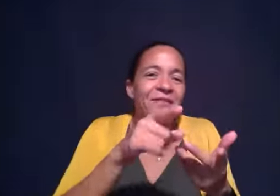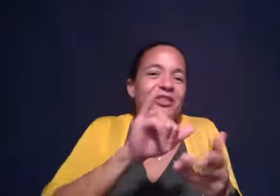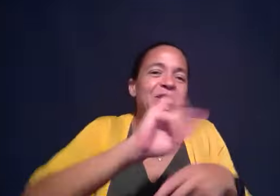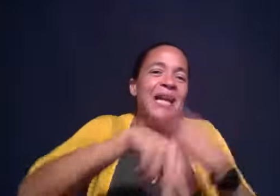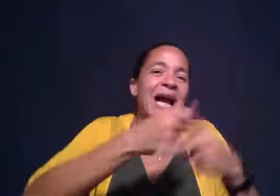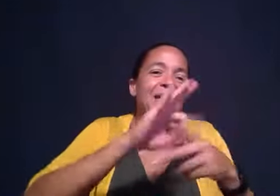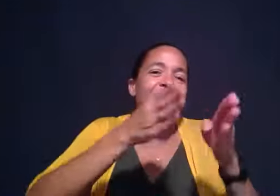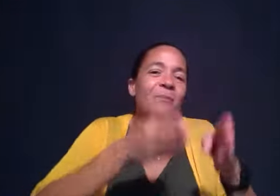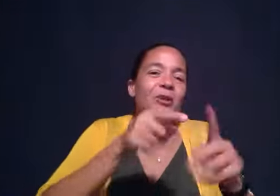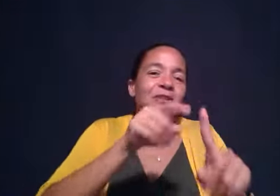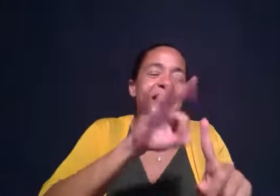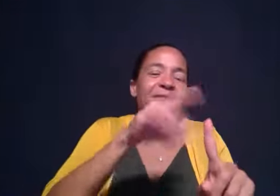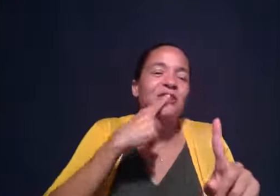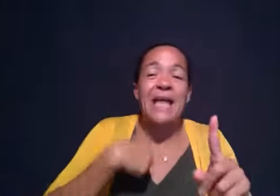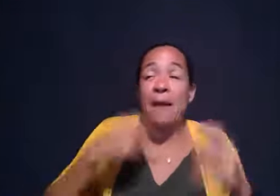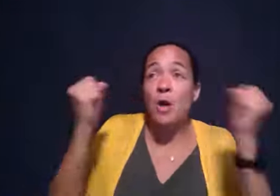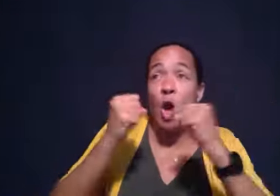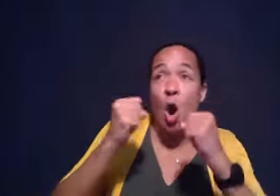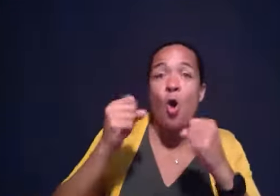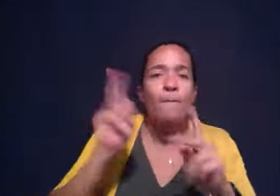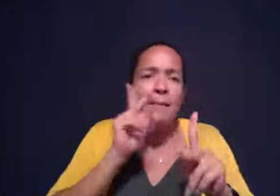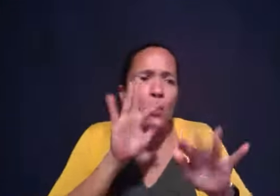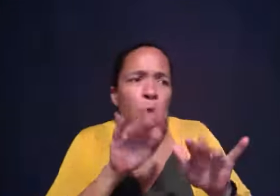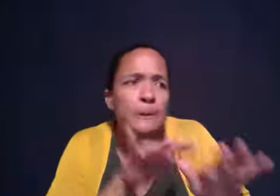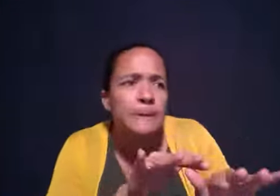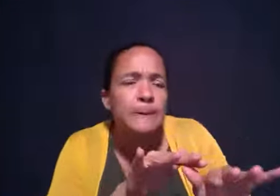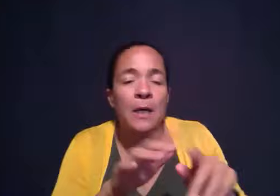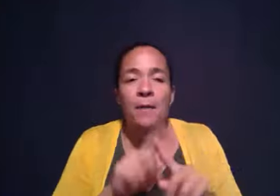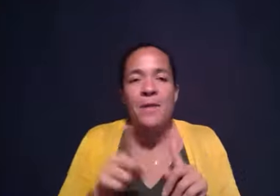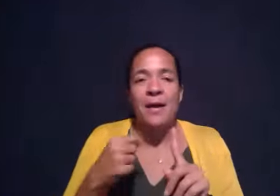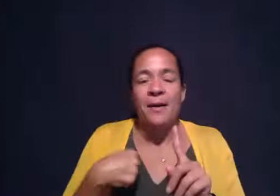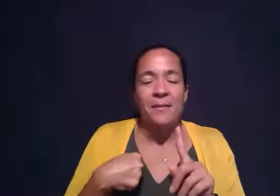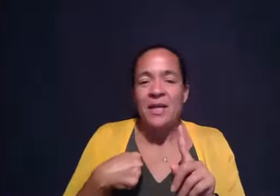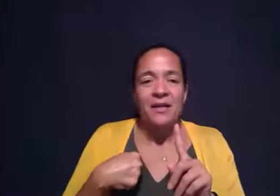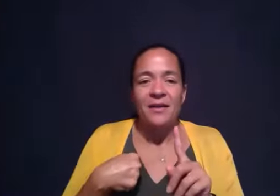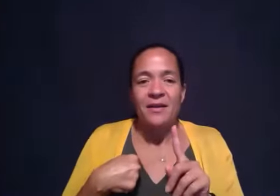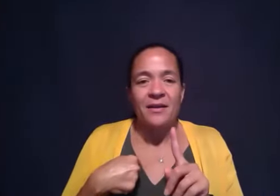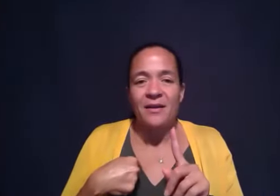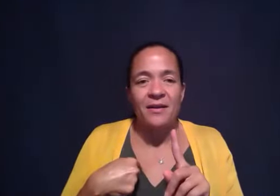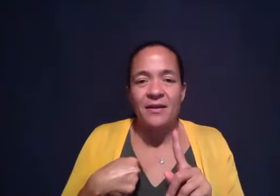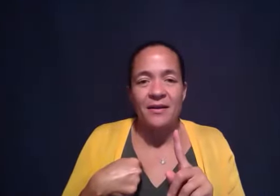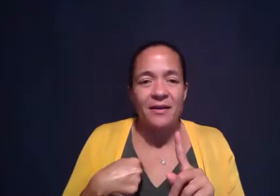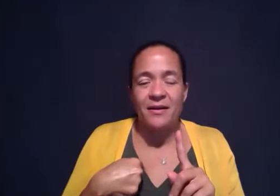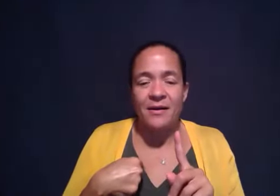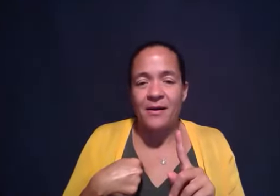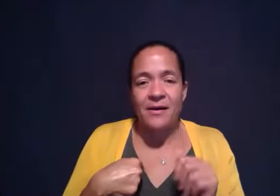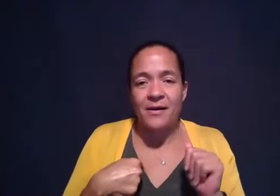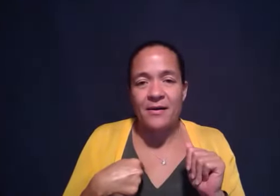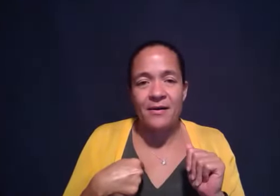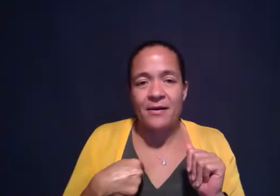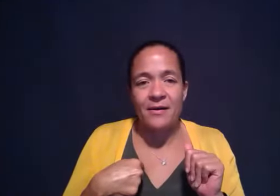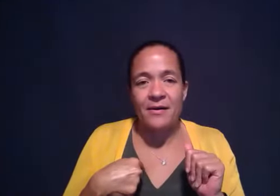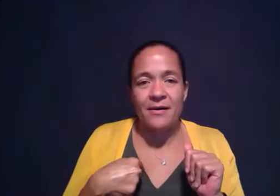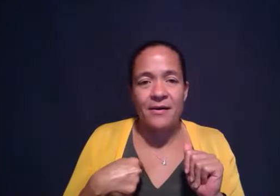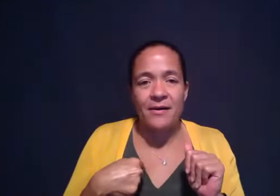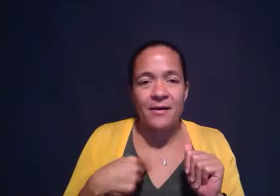own tire. I've always been that girl. Like, I'm out there, you know, schlepping my own boxes